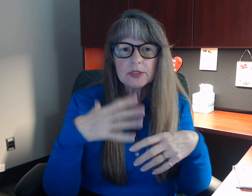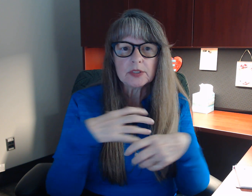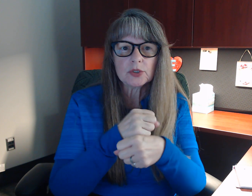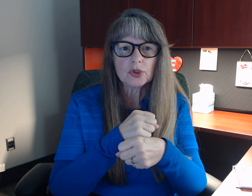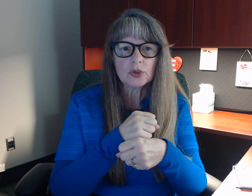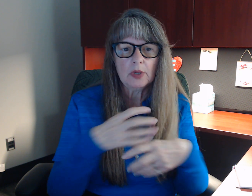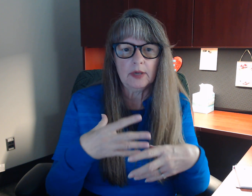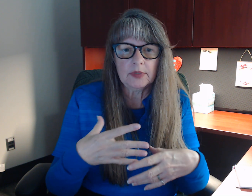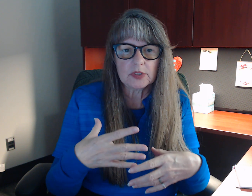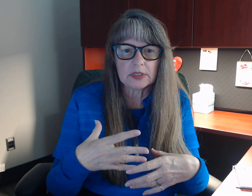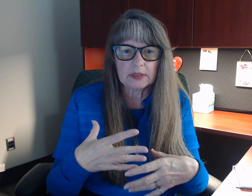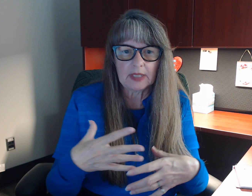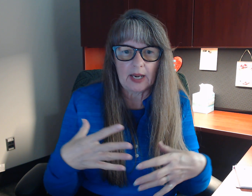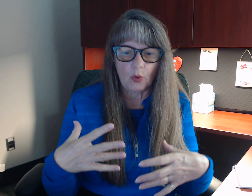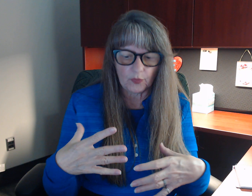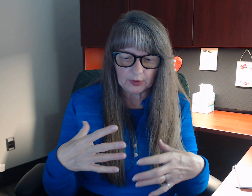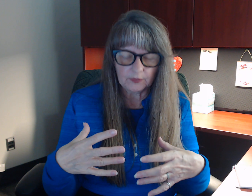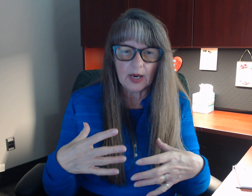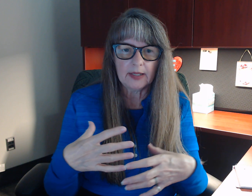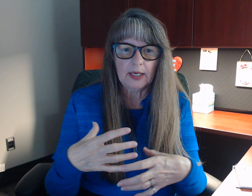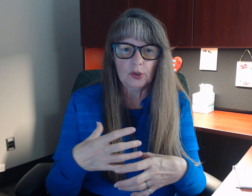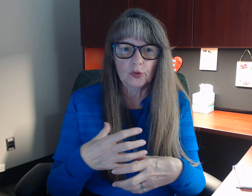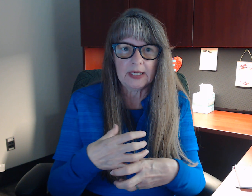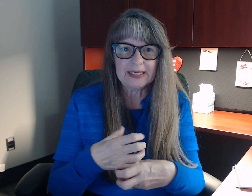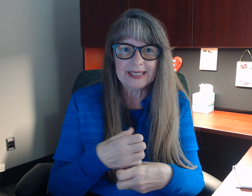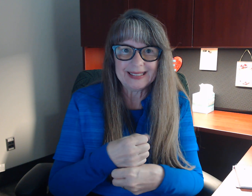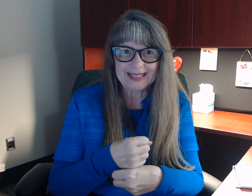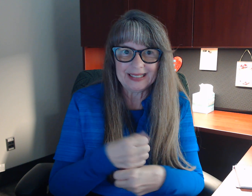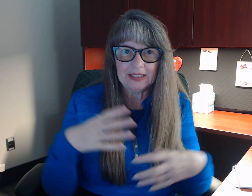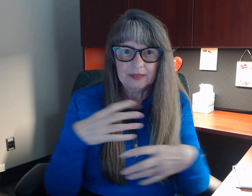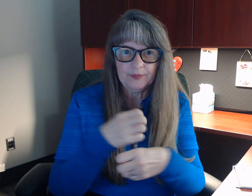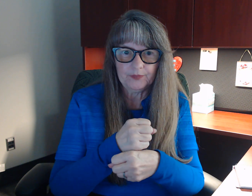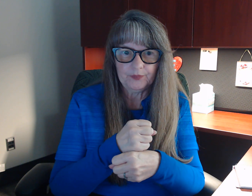is that whole thing. You've got it and you're condensing it.